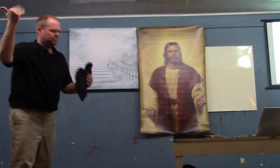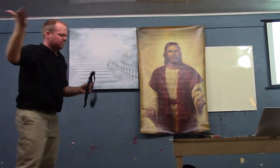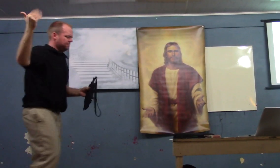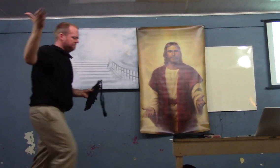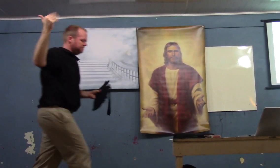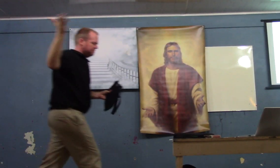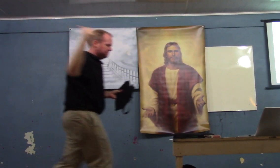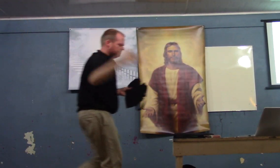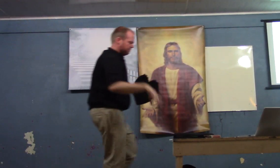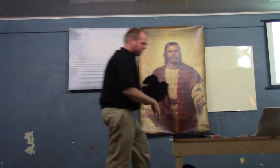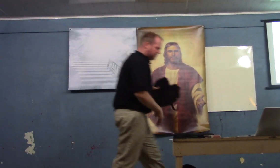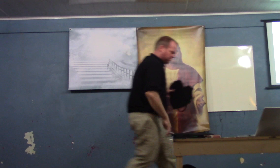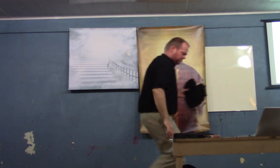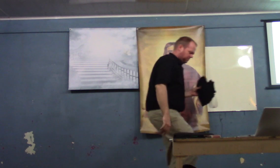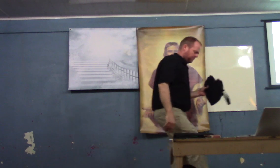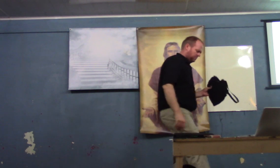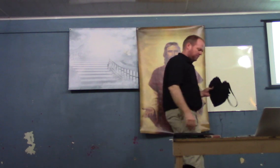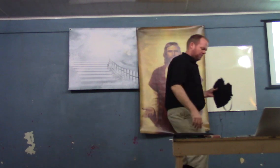Leslie, can you come here, please?